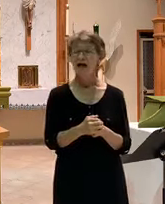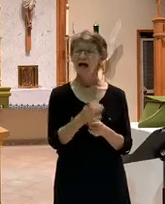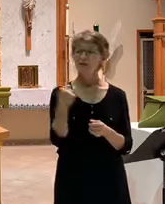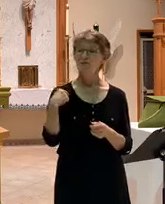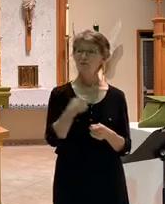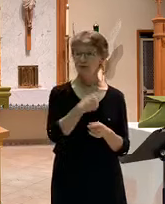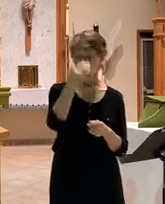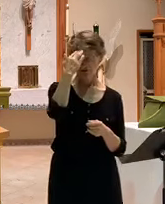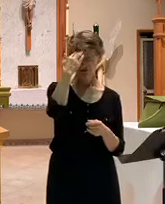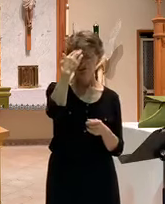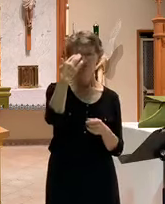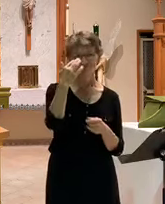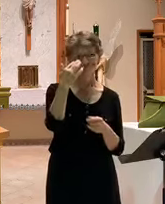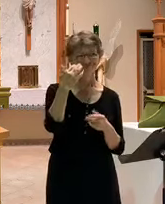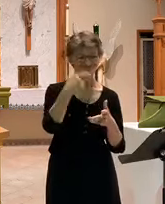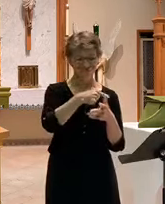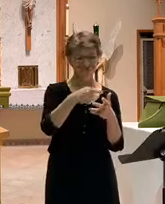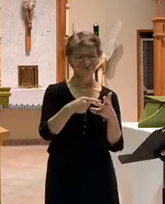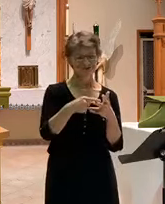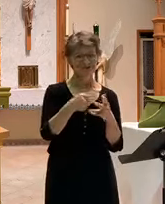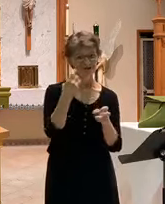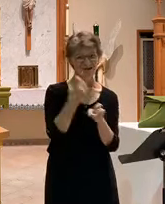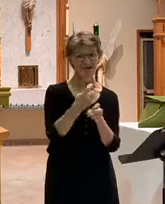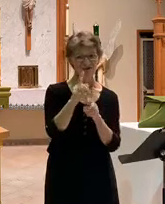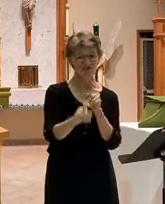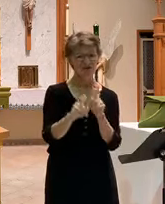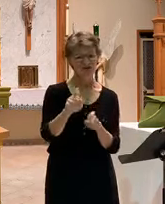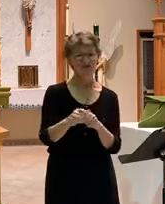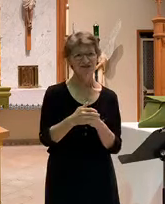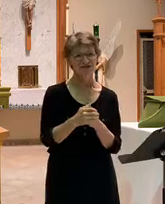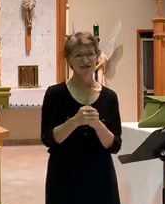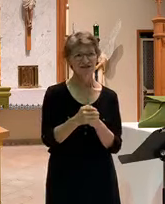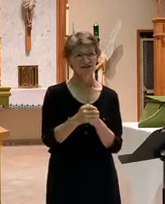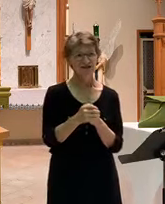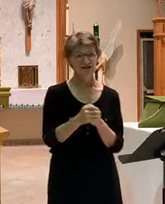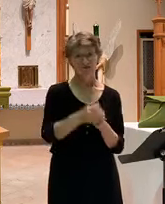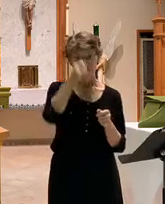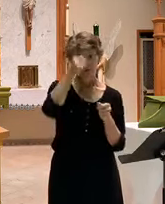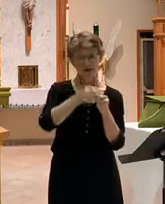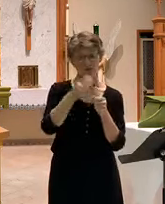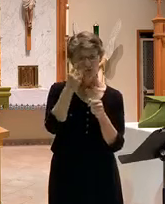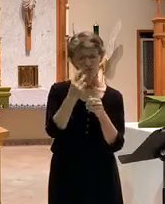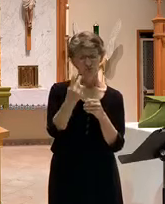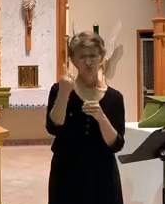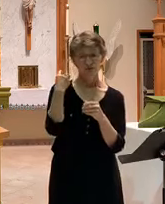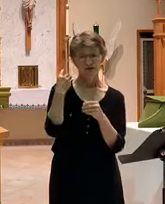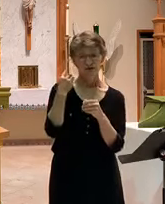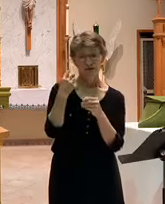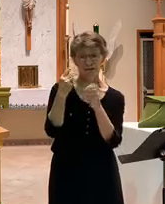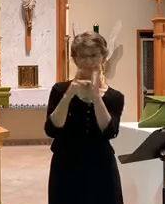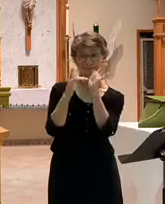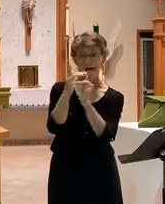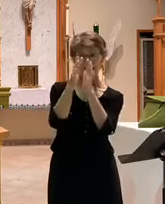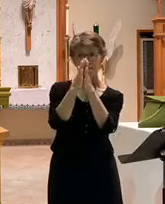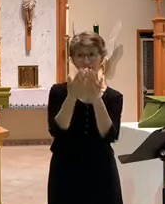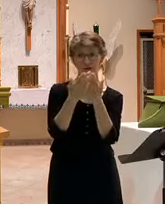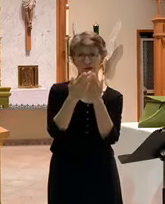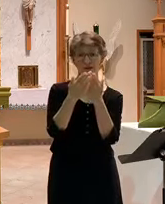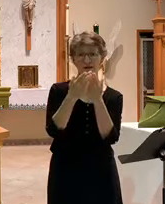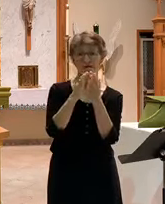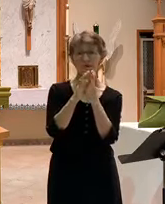And we know this has been a struggle from the beginning. If you can remember your book of Genesis, way back in the beginning, after Adam and